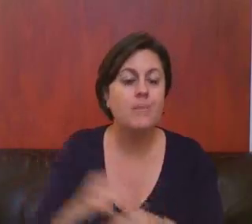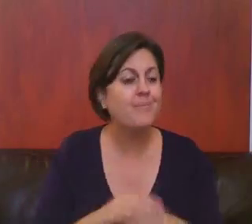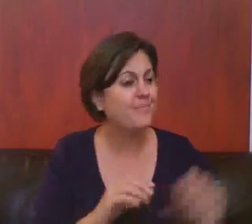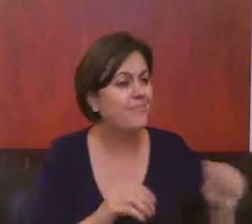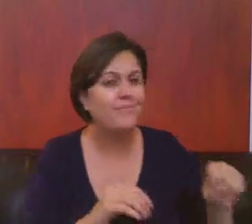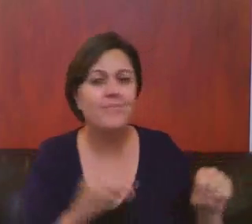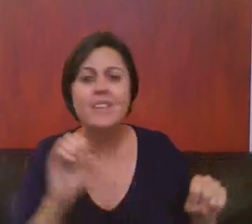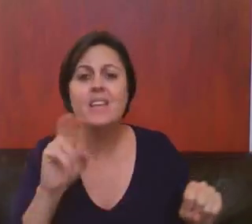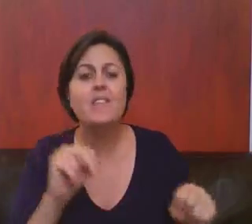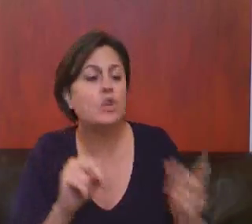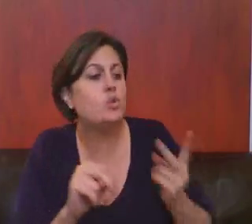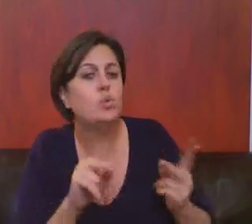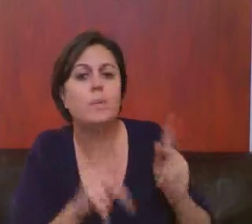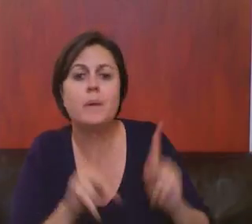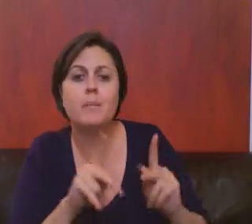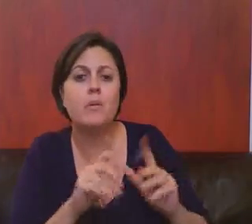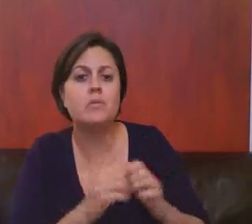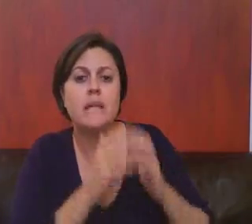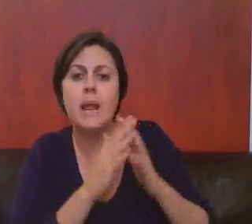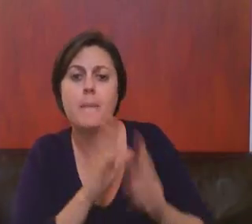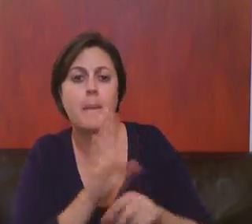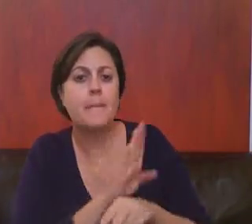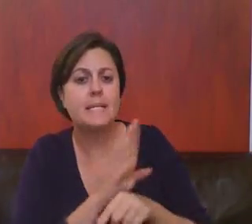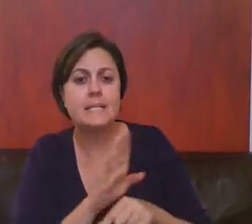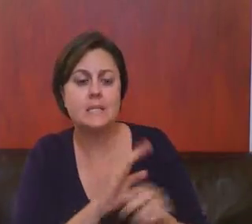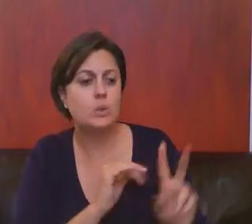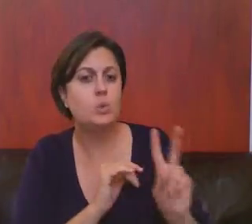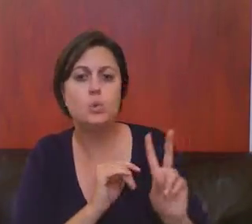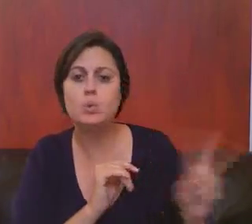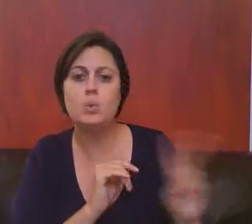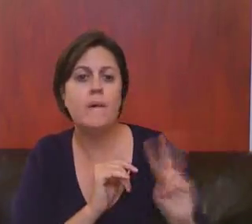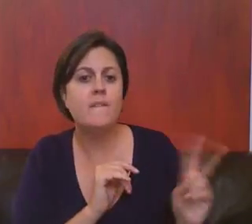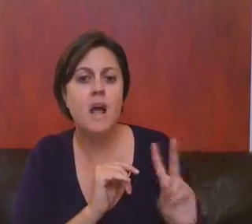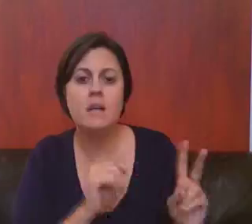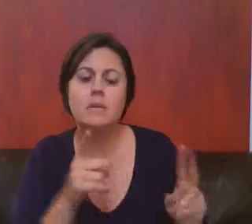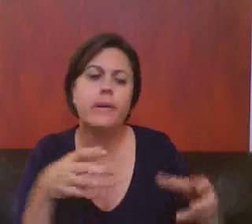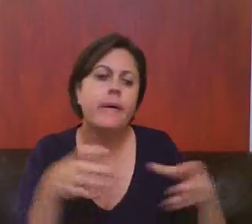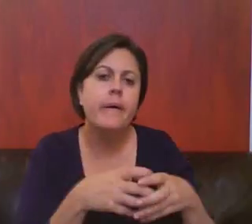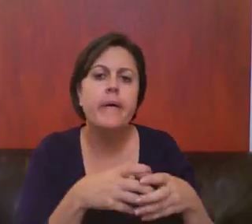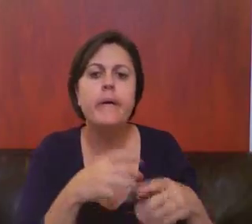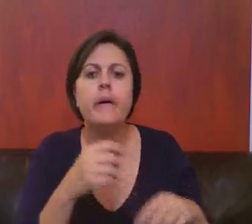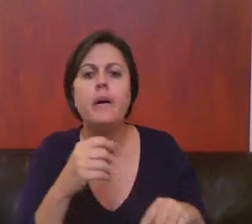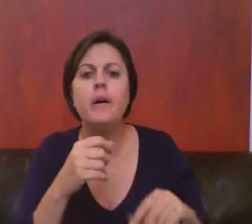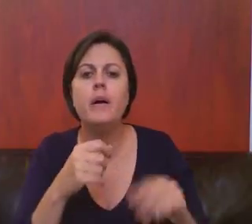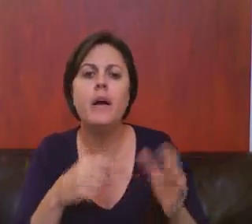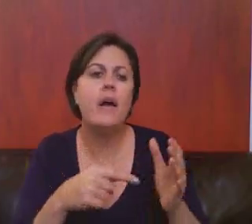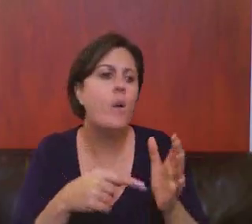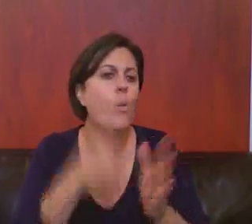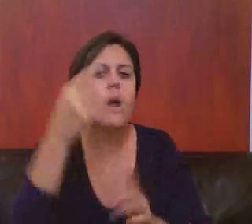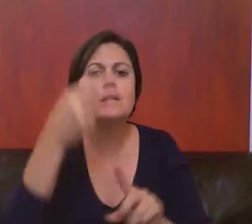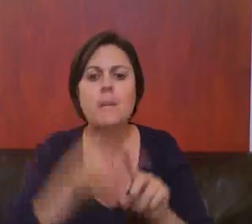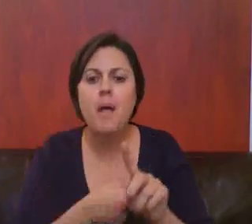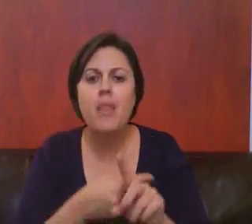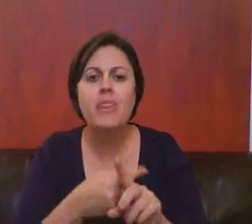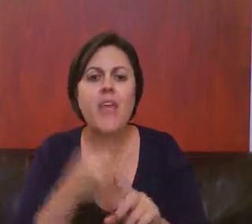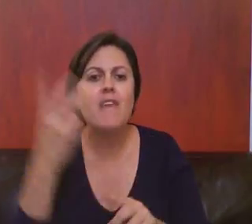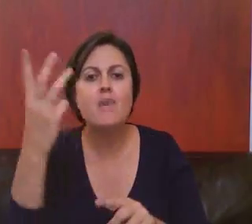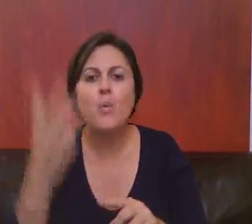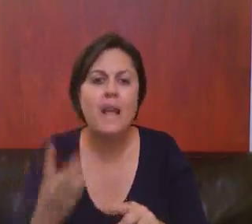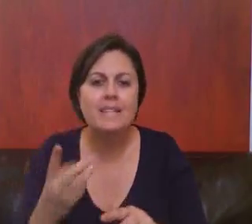business, right? And you have a first Wednesday of the month Starbucks meeting, right? Right. It doesn't need to be fancy.